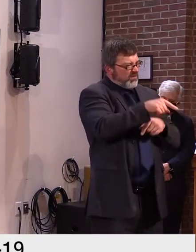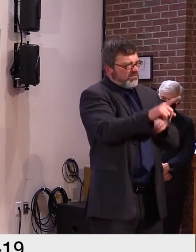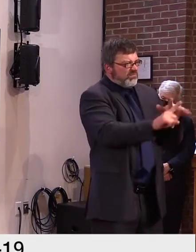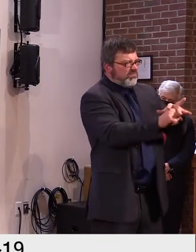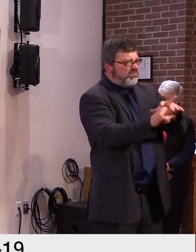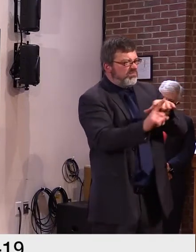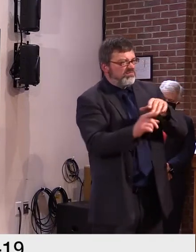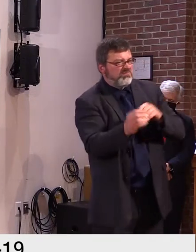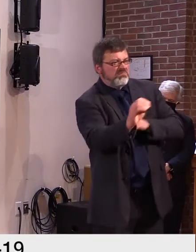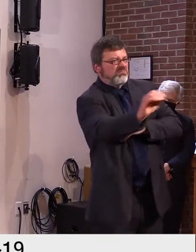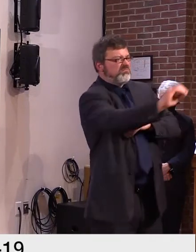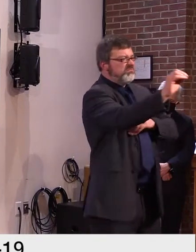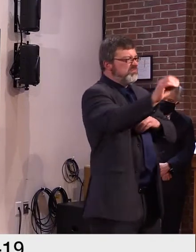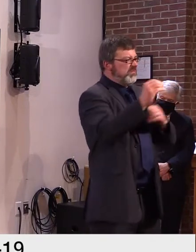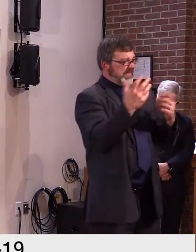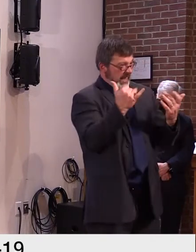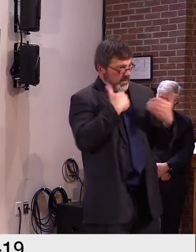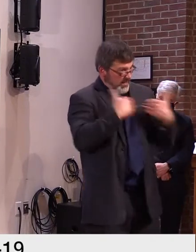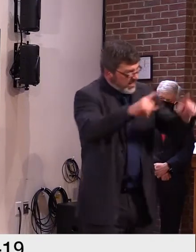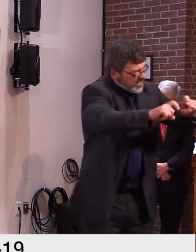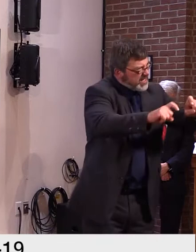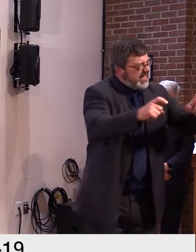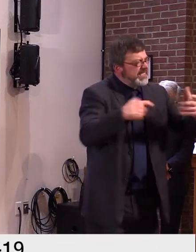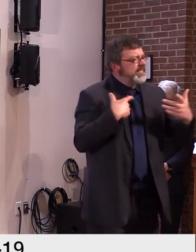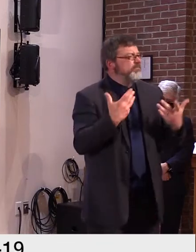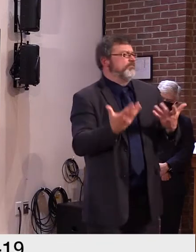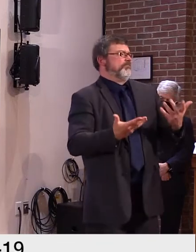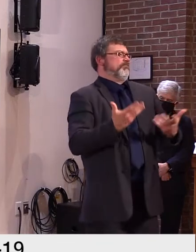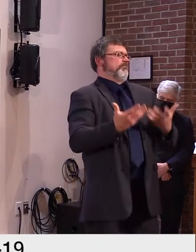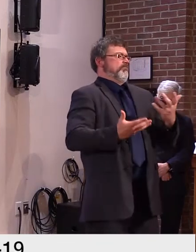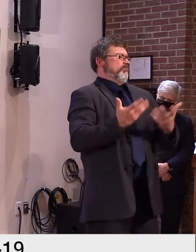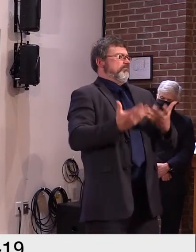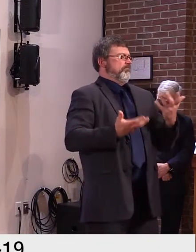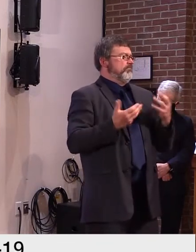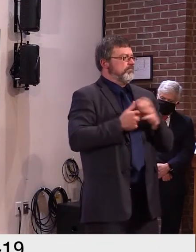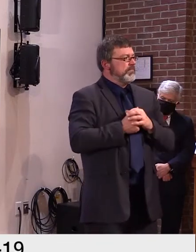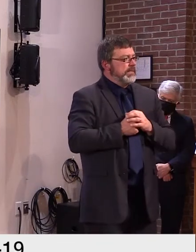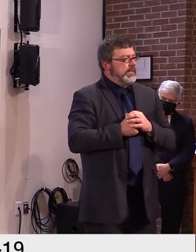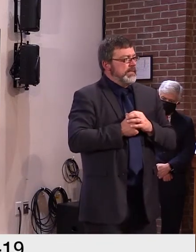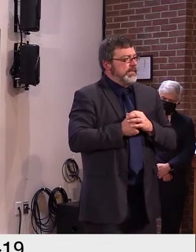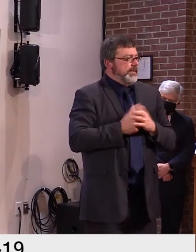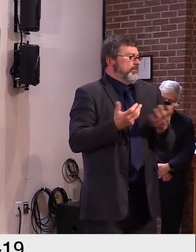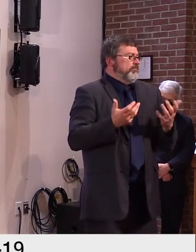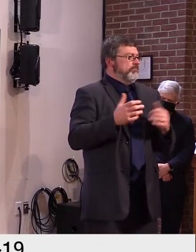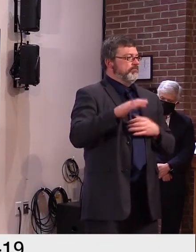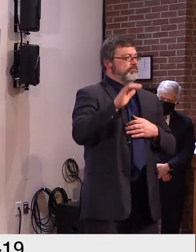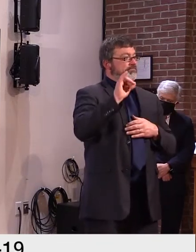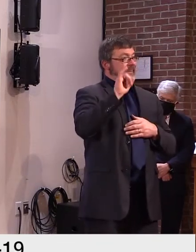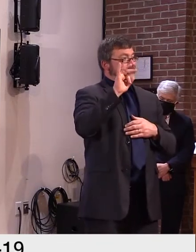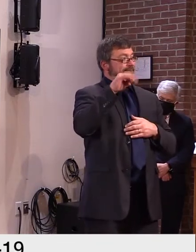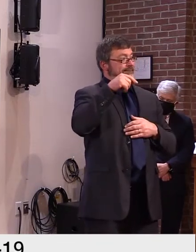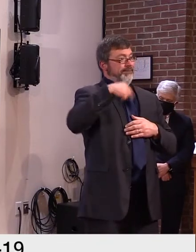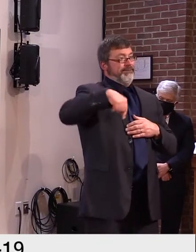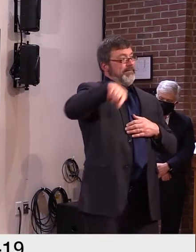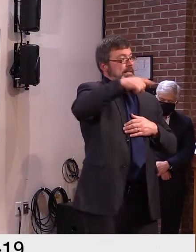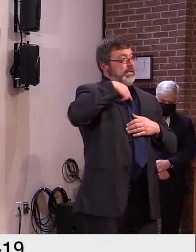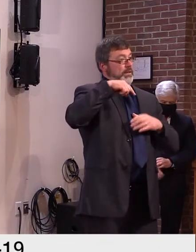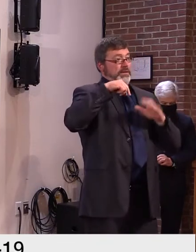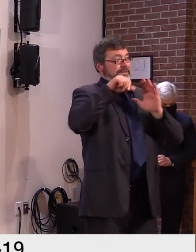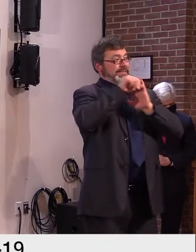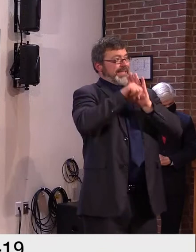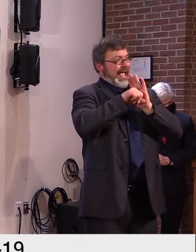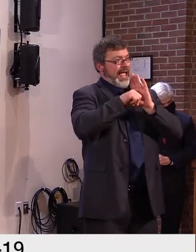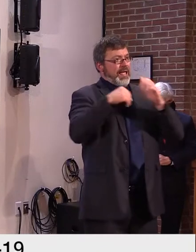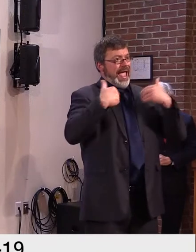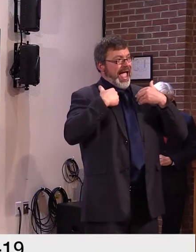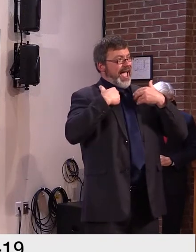said, those settings are just microcosms of what the greater community looks like. And if you came out with a positive test, you'd want to